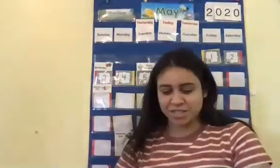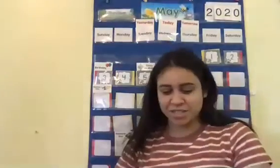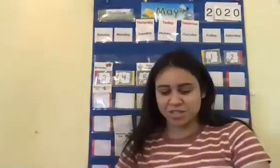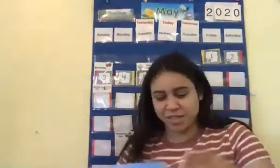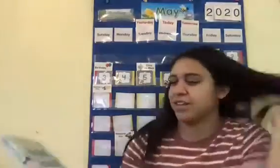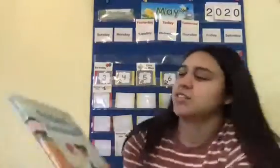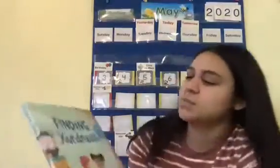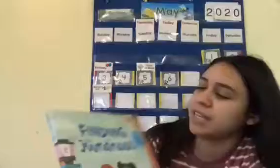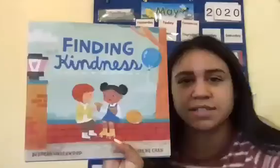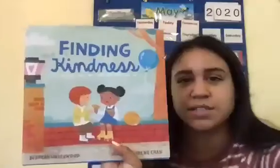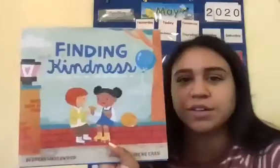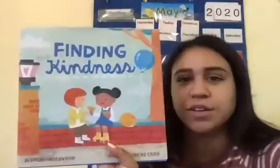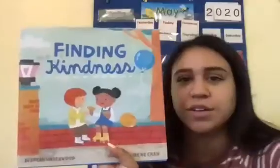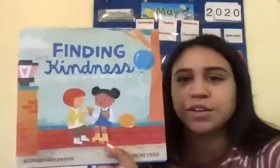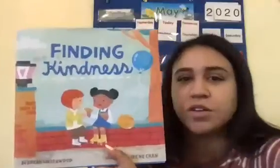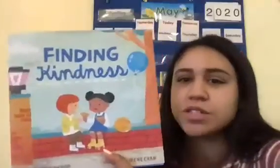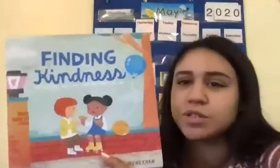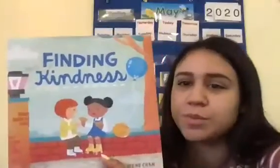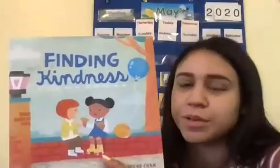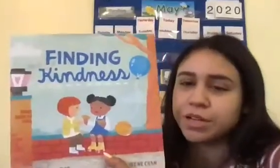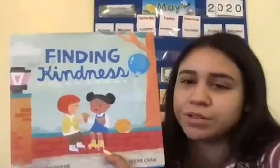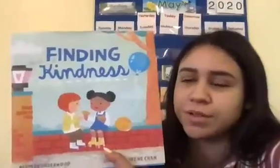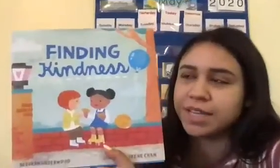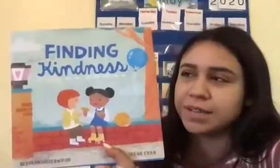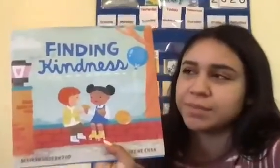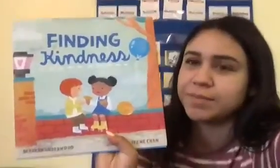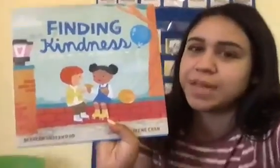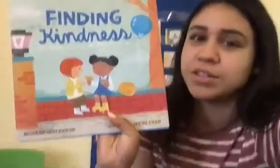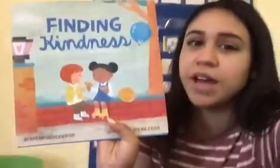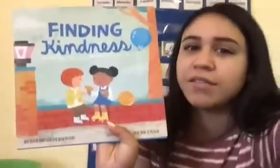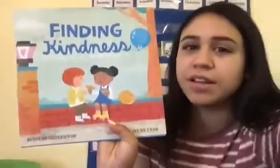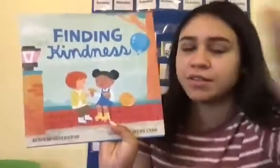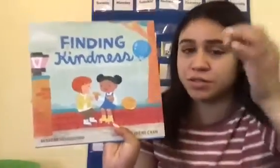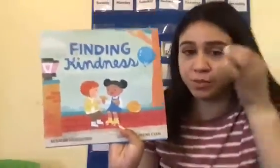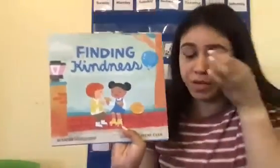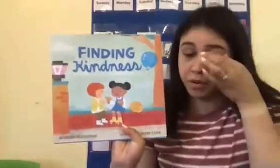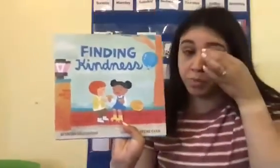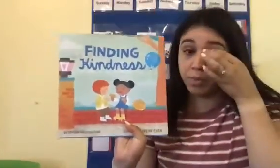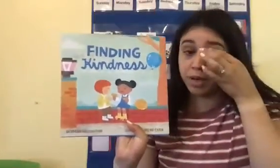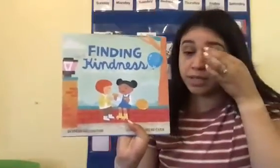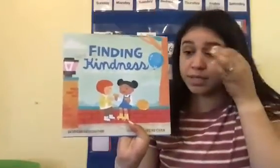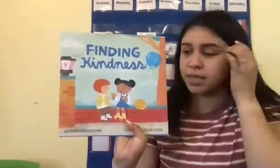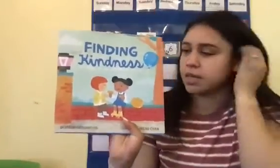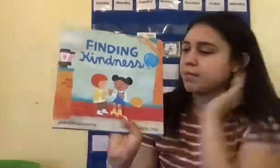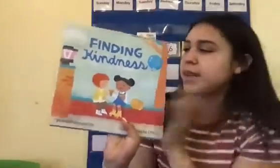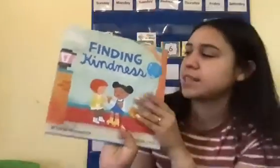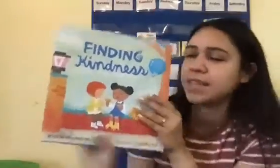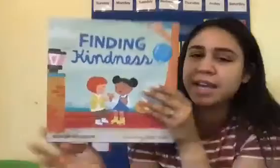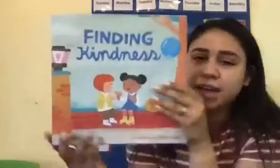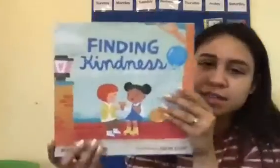Scoot my chair over. So this book is Kindness. I know it's Superhero Week, but I don't have a lot of superhero books. But I think that kindness is a